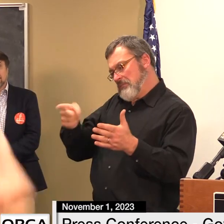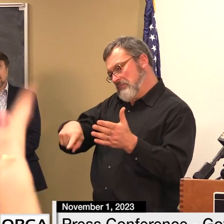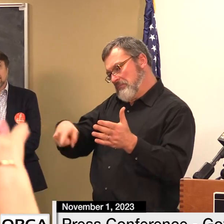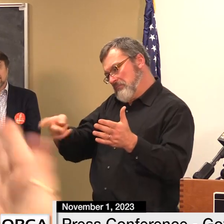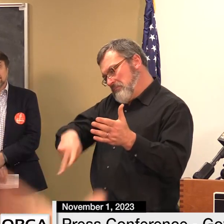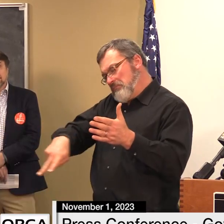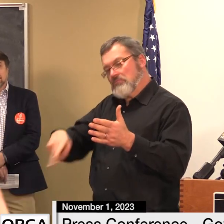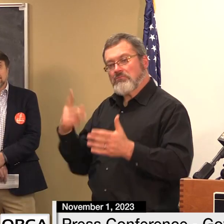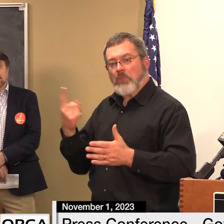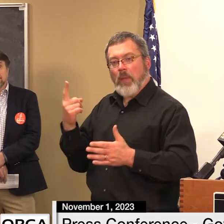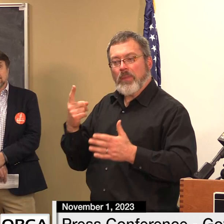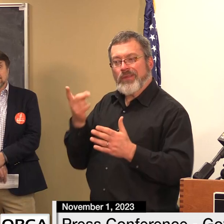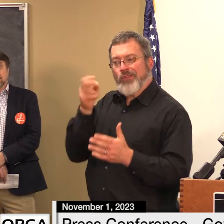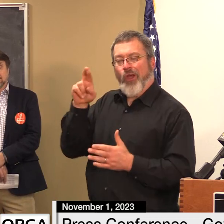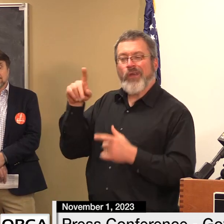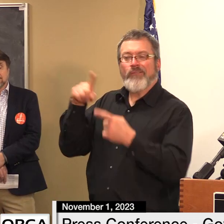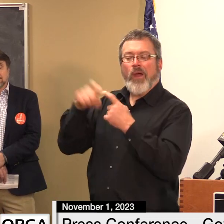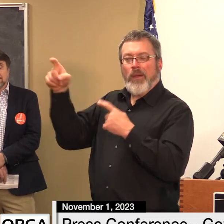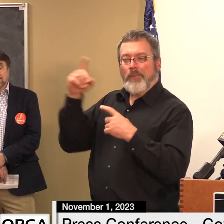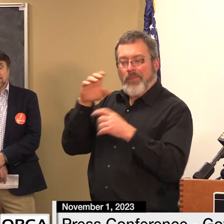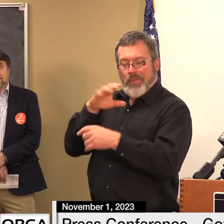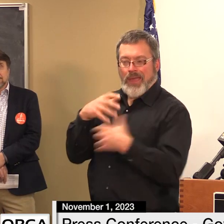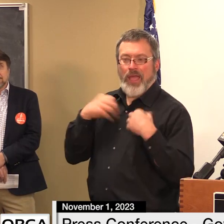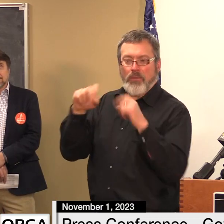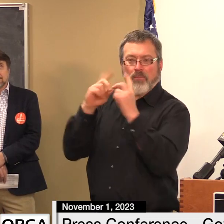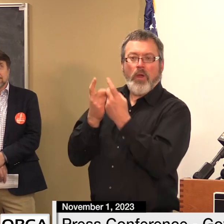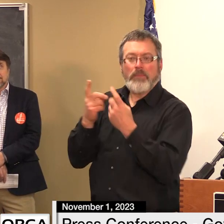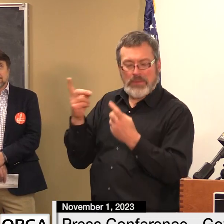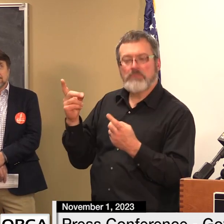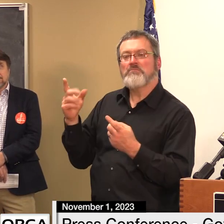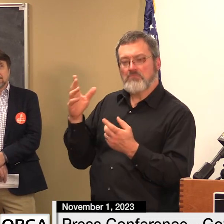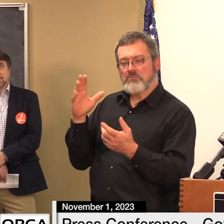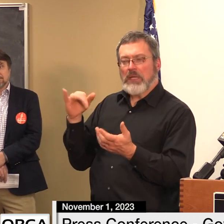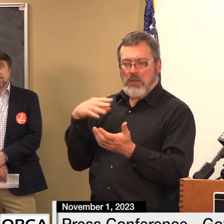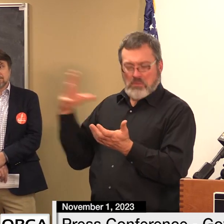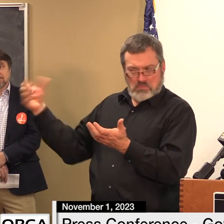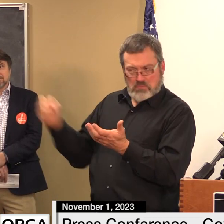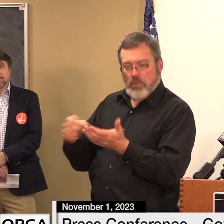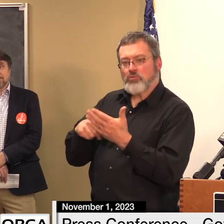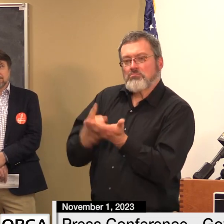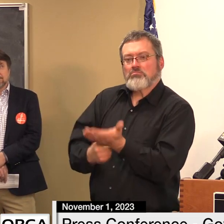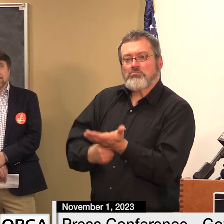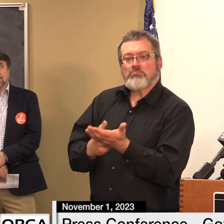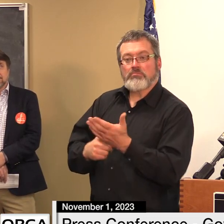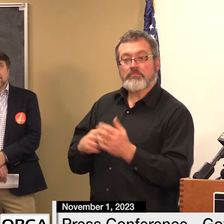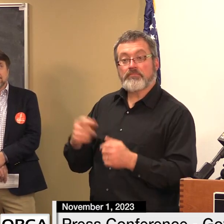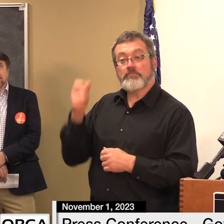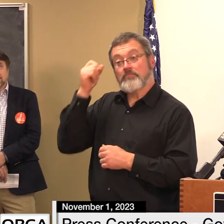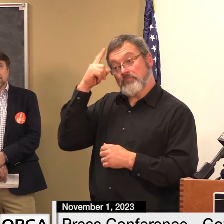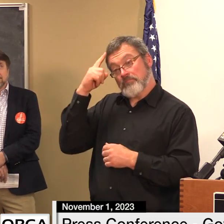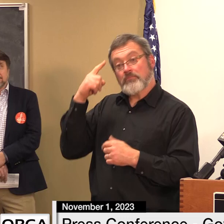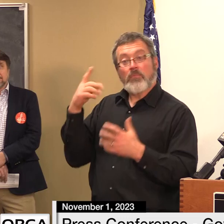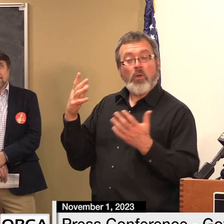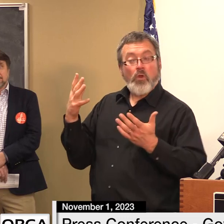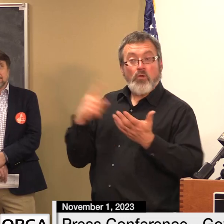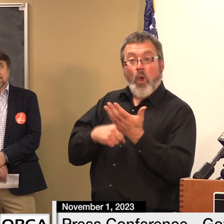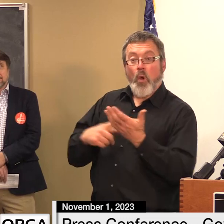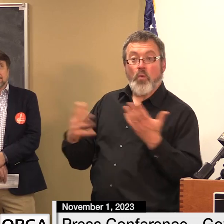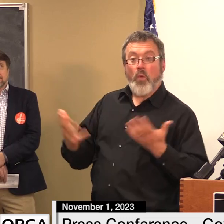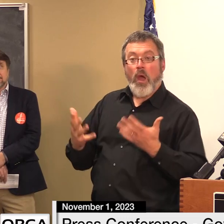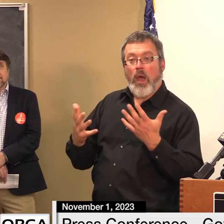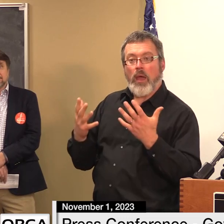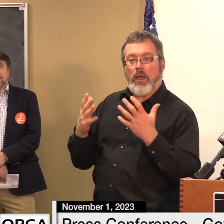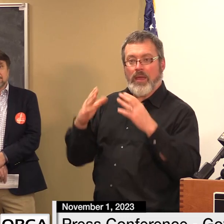to talk about in the meantime. Obviously, first and foremost is some of the